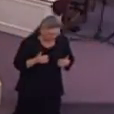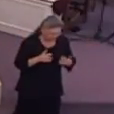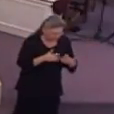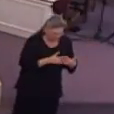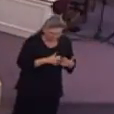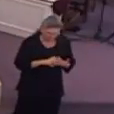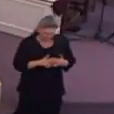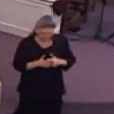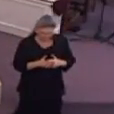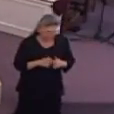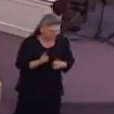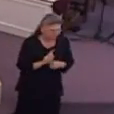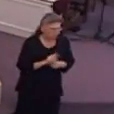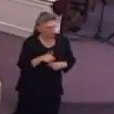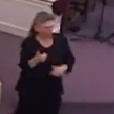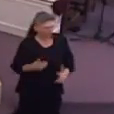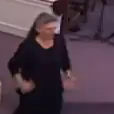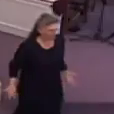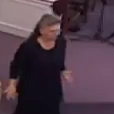somewhere else.